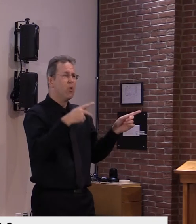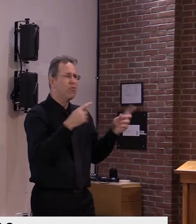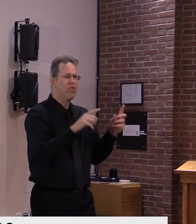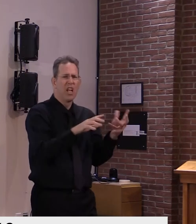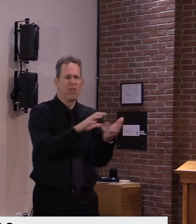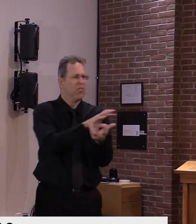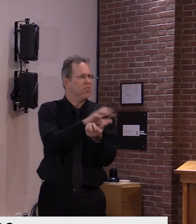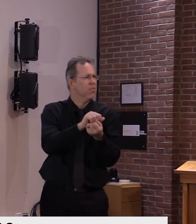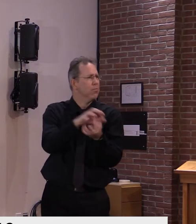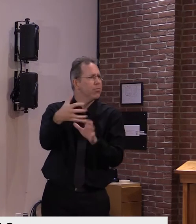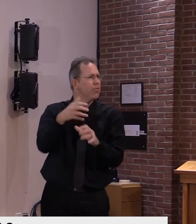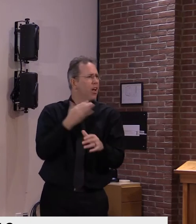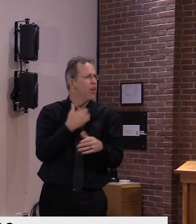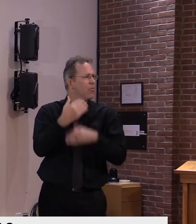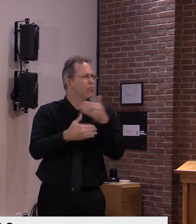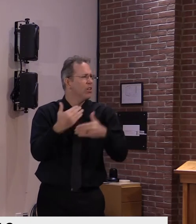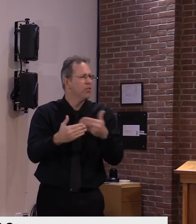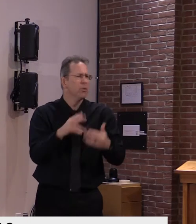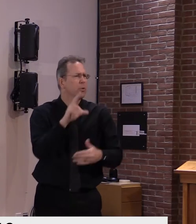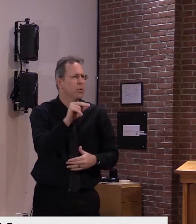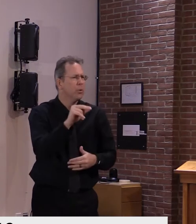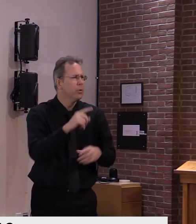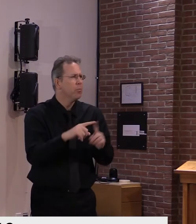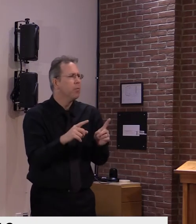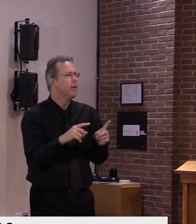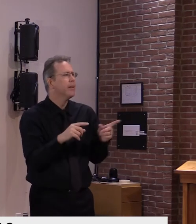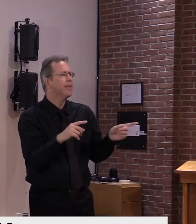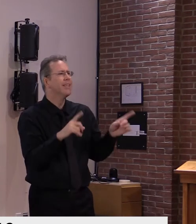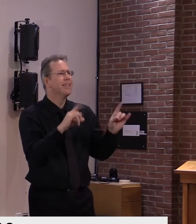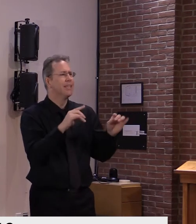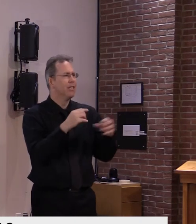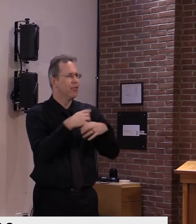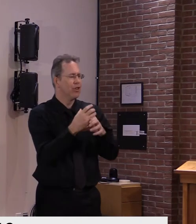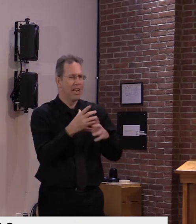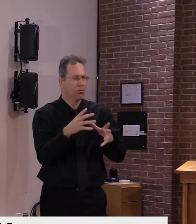of a bruise on it, but I don't think it undermined it.